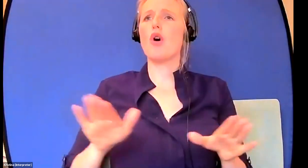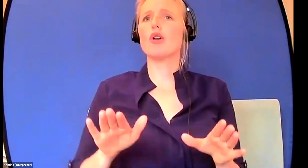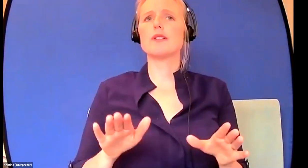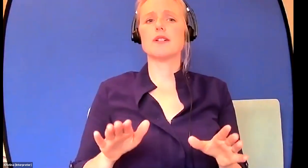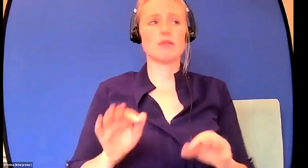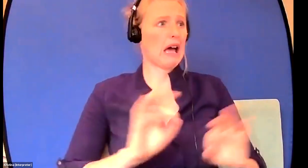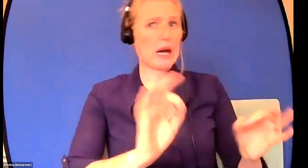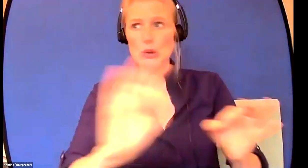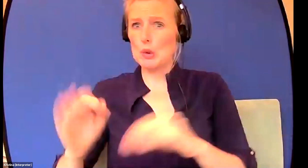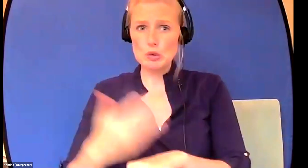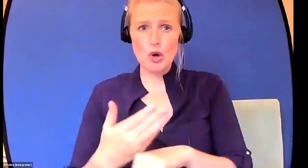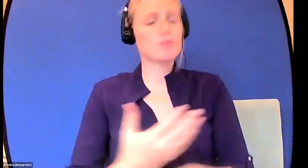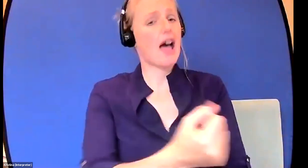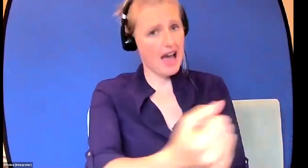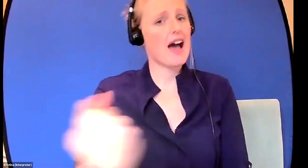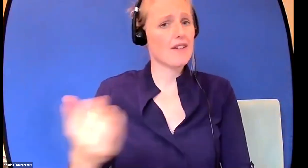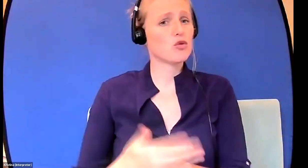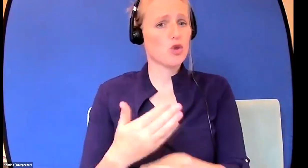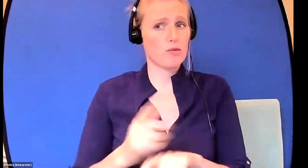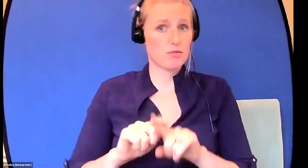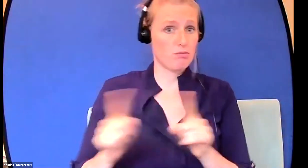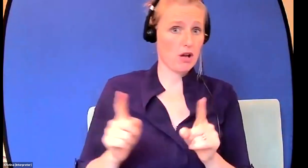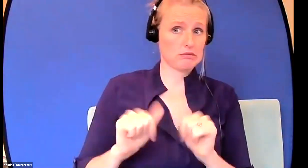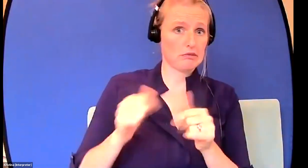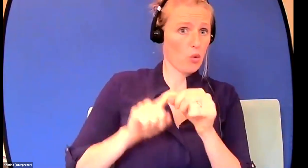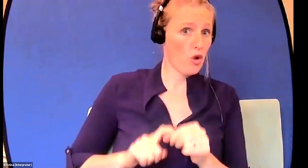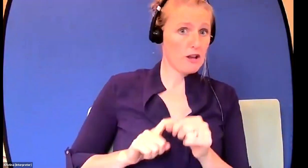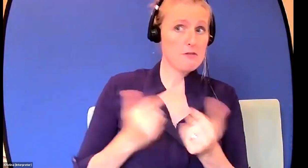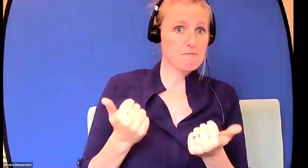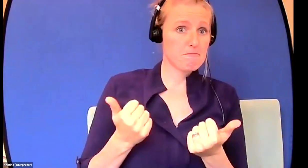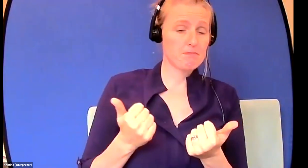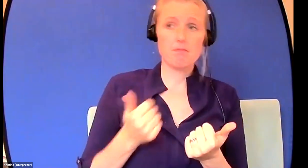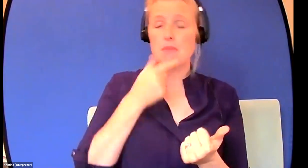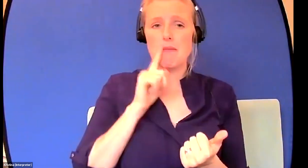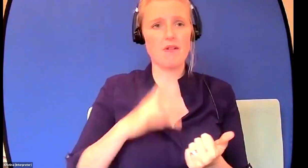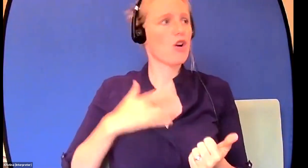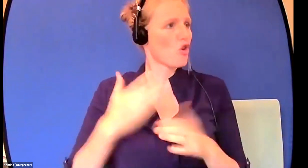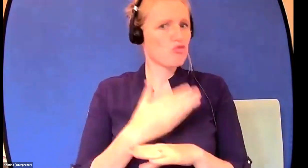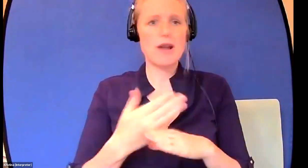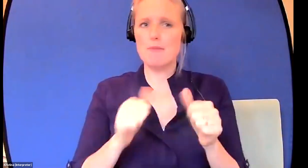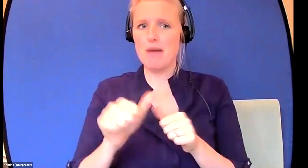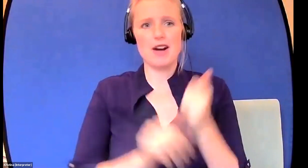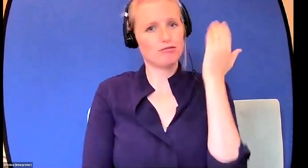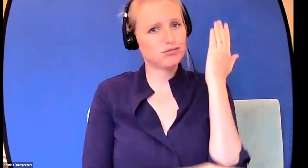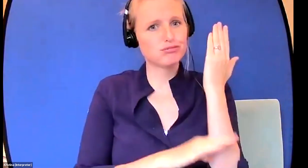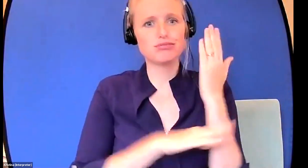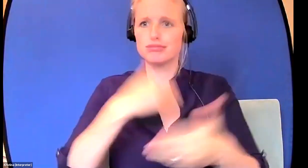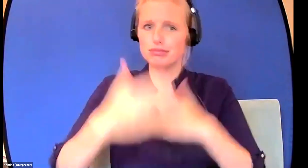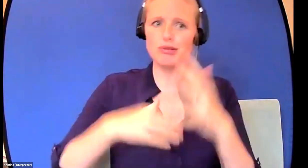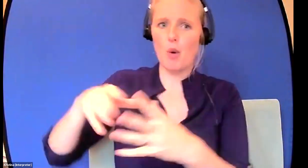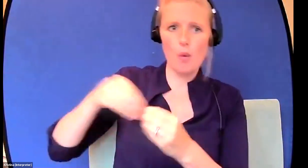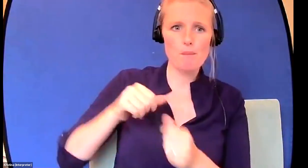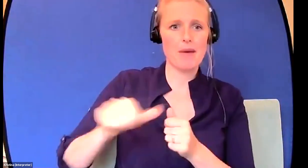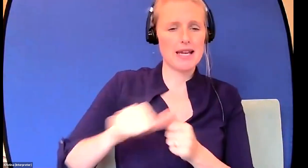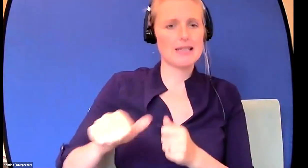it's well, what are those jobs going to be like, and how can we improve the quality of them? How can we make people's careers better and more sustainable? The issue